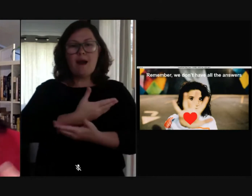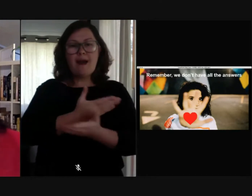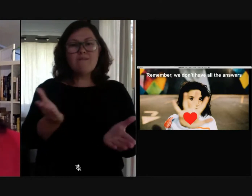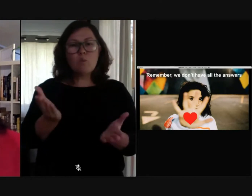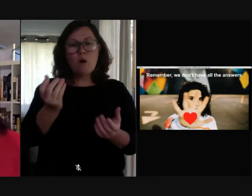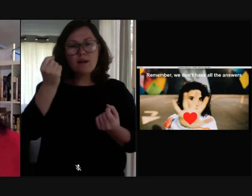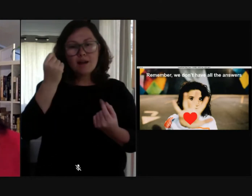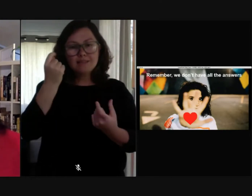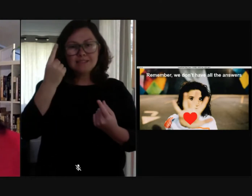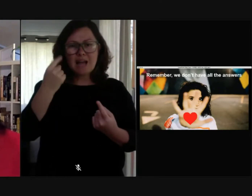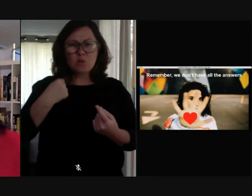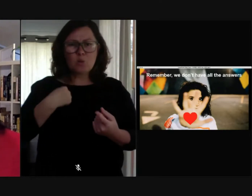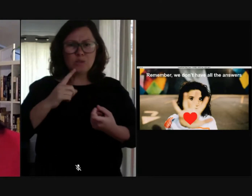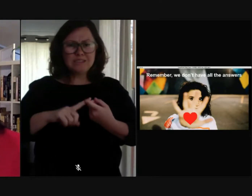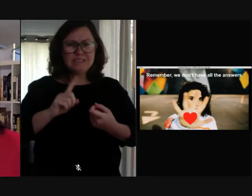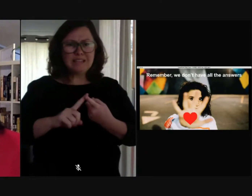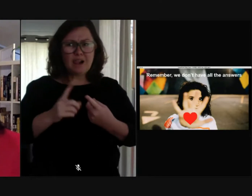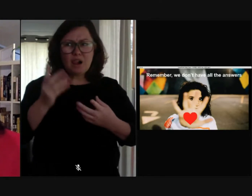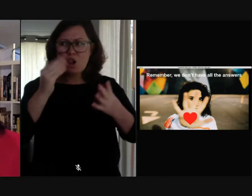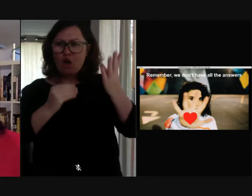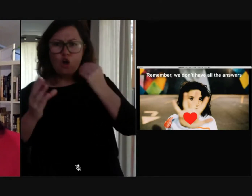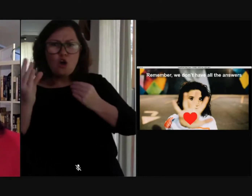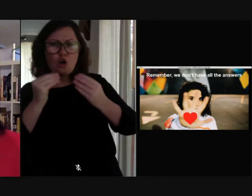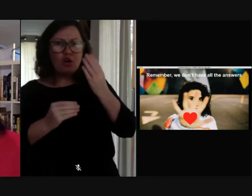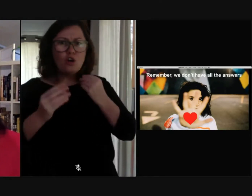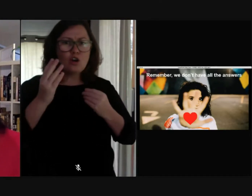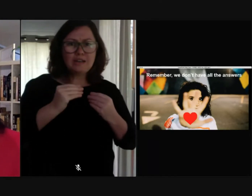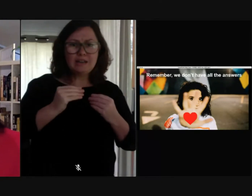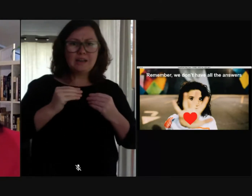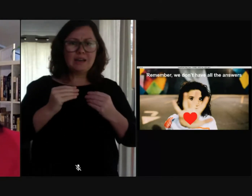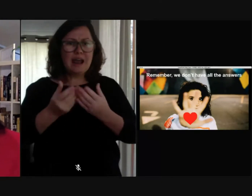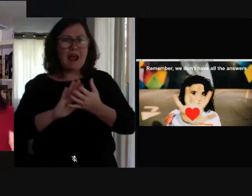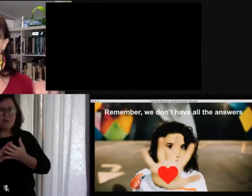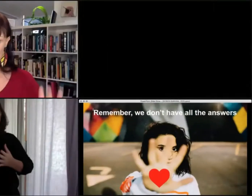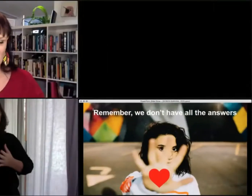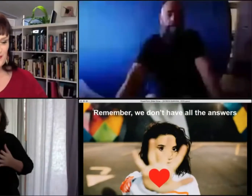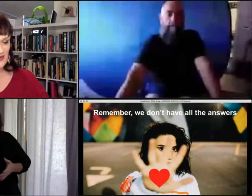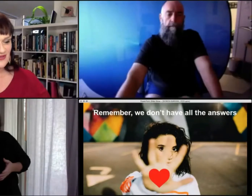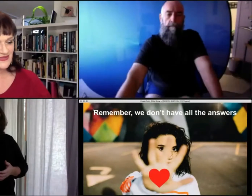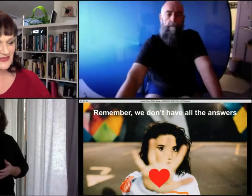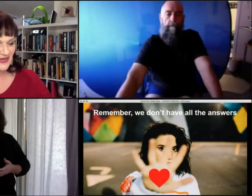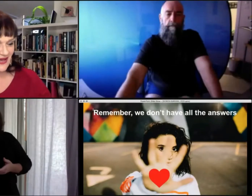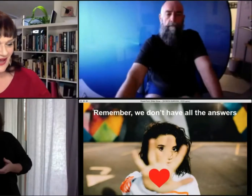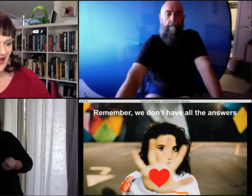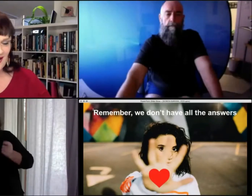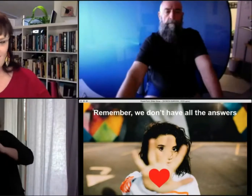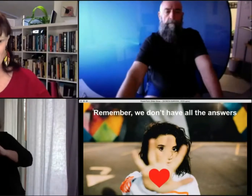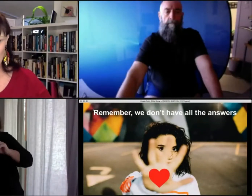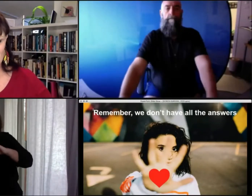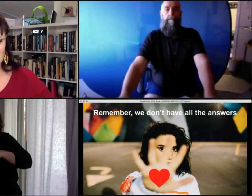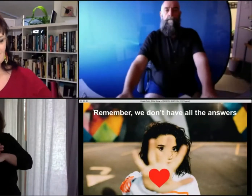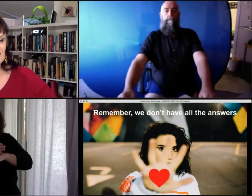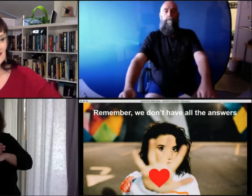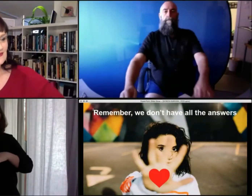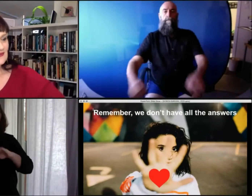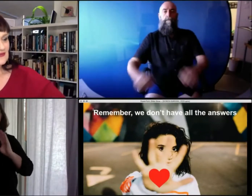still learning how to make this new world work. So we are doing our best.